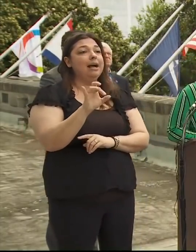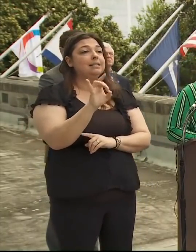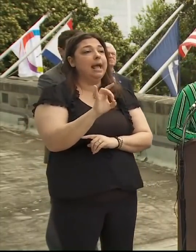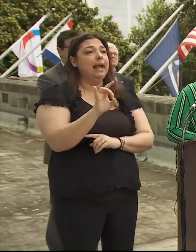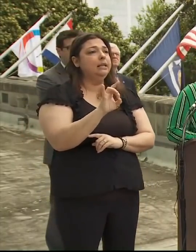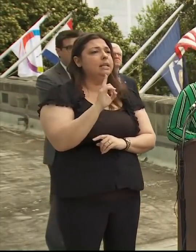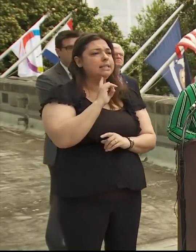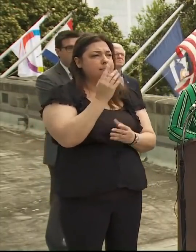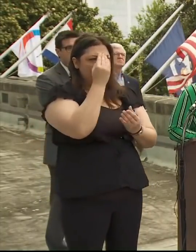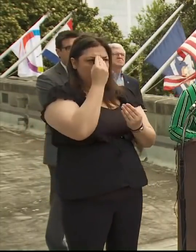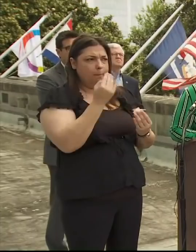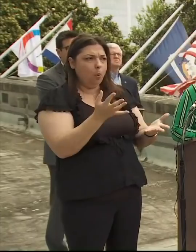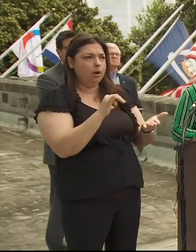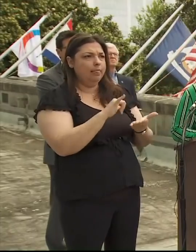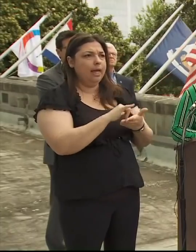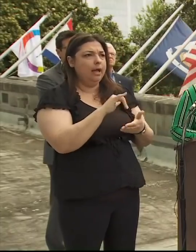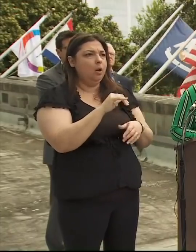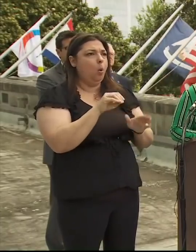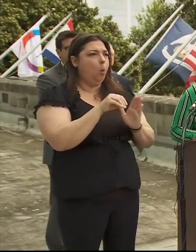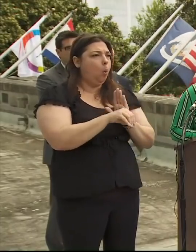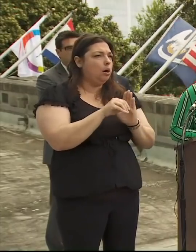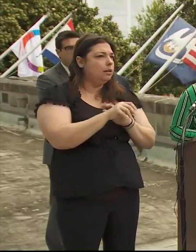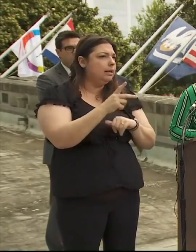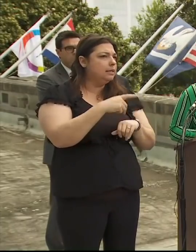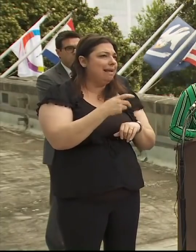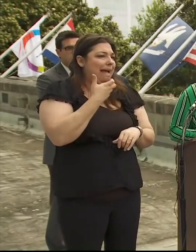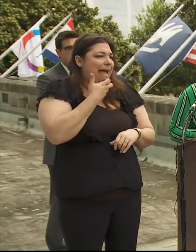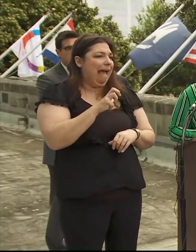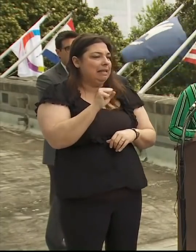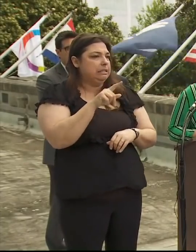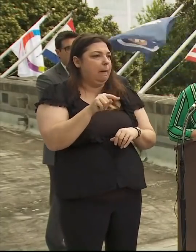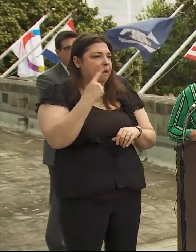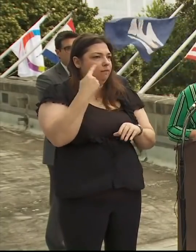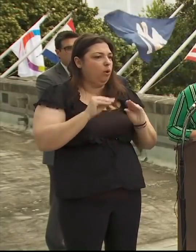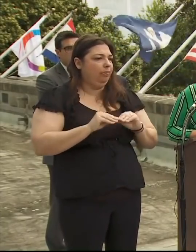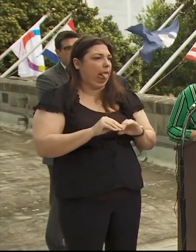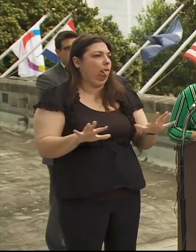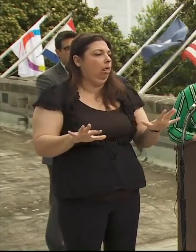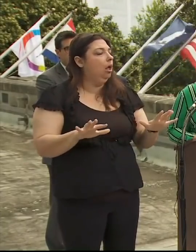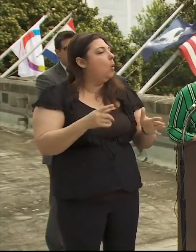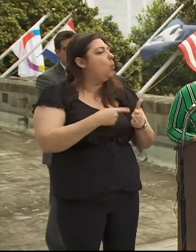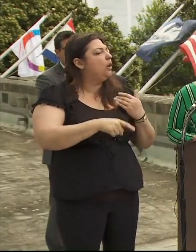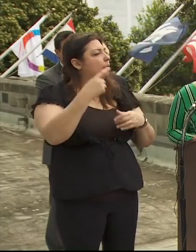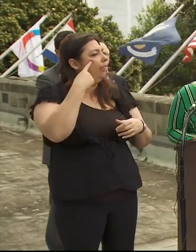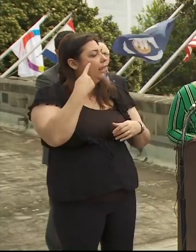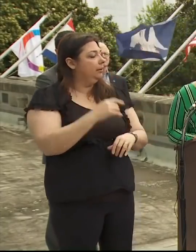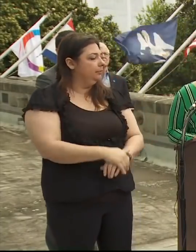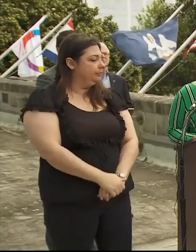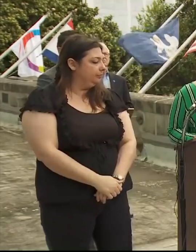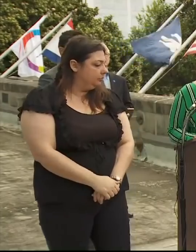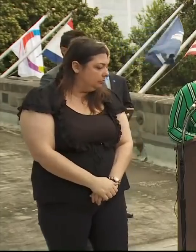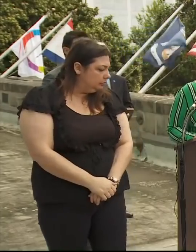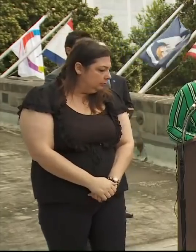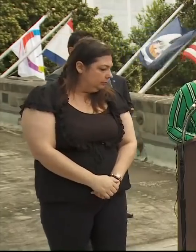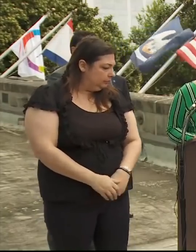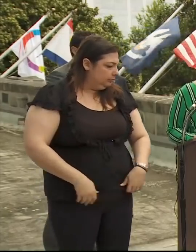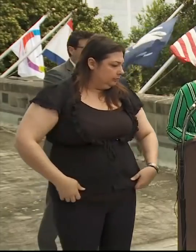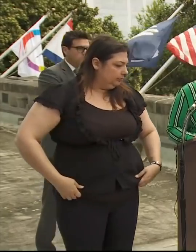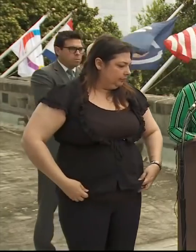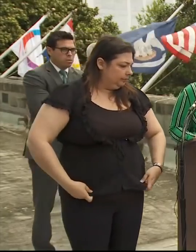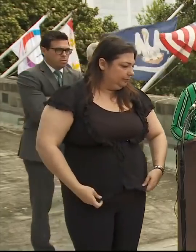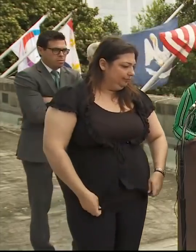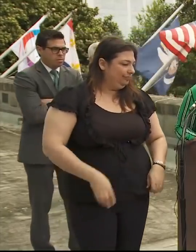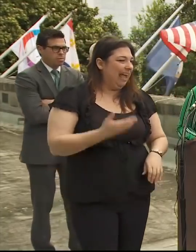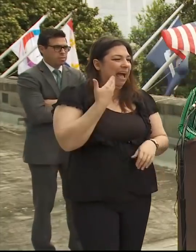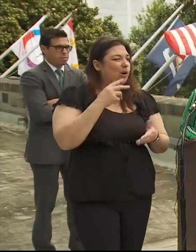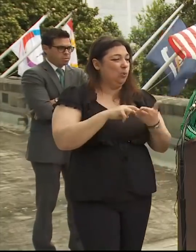It's been reported that Orleans Parish is kind of a hotspot for the virus outbreak. What are your thoughts on that? Well, I think that hotspot, I